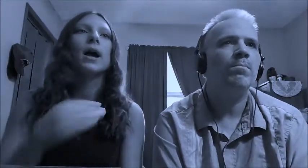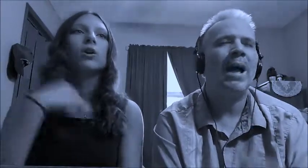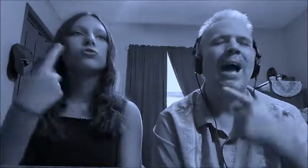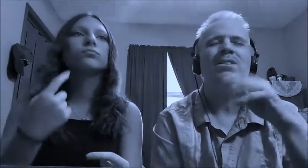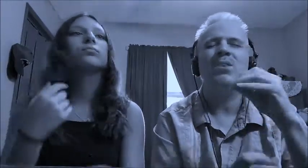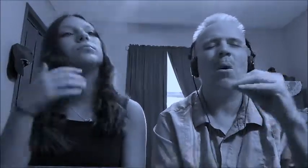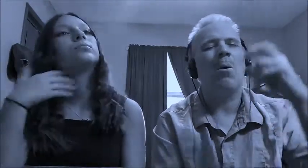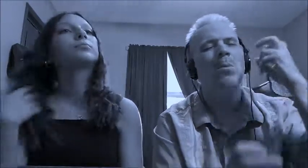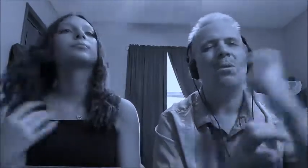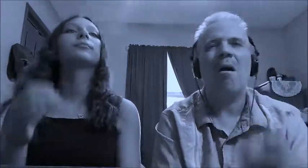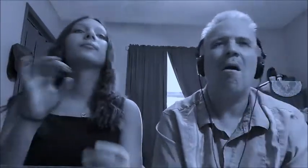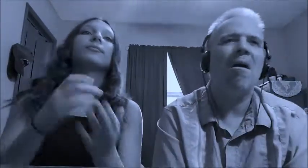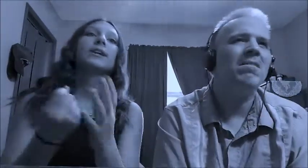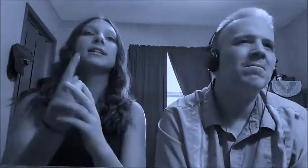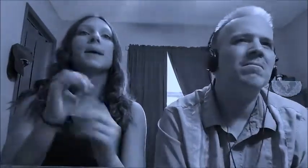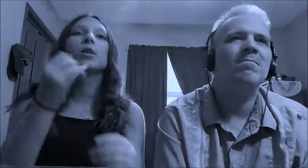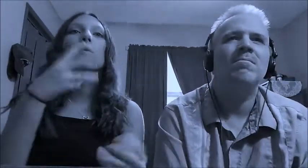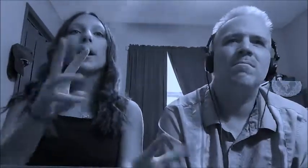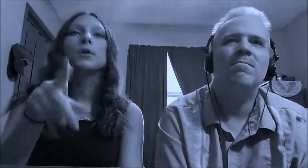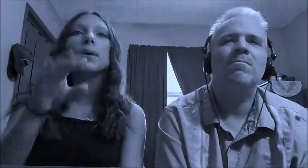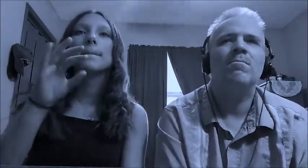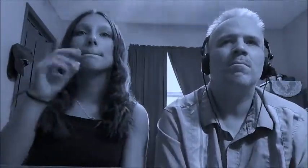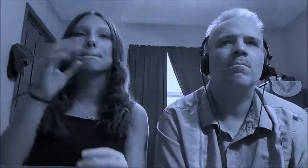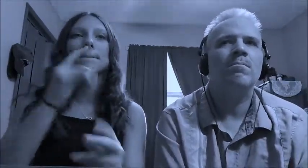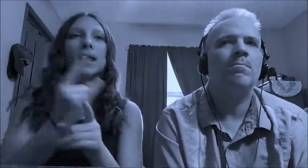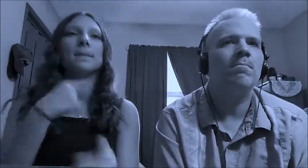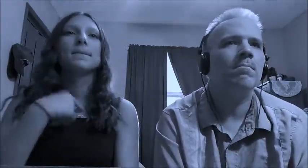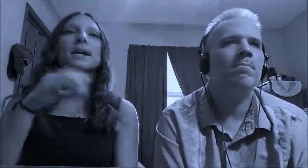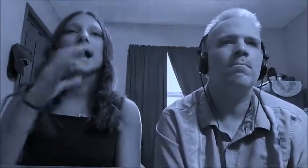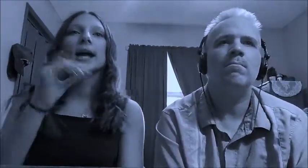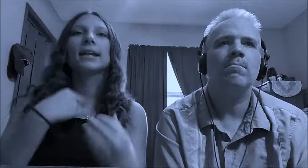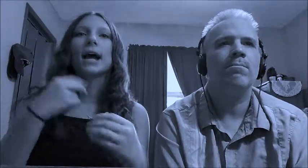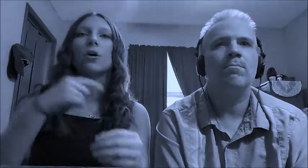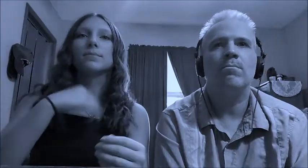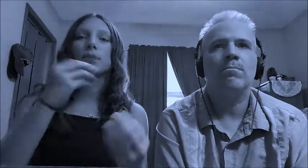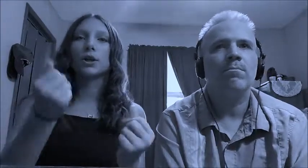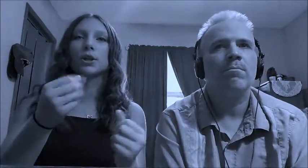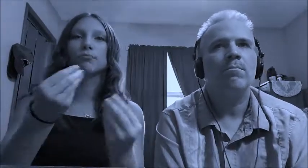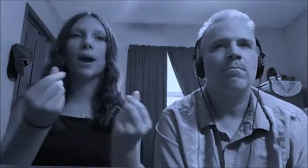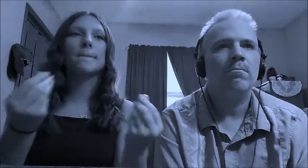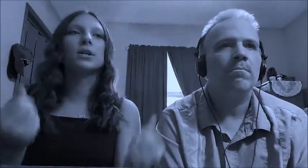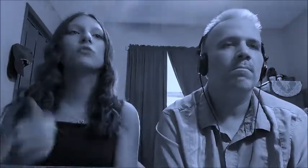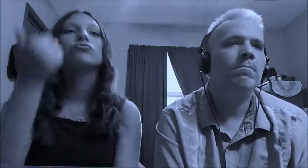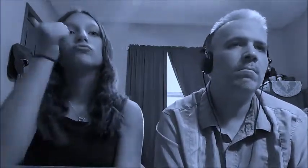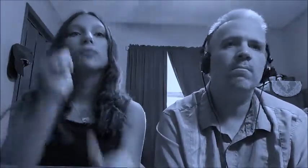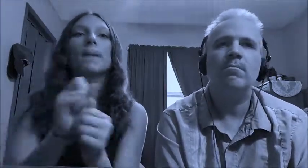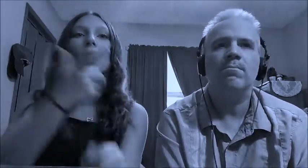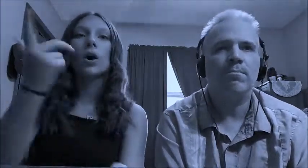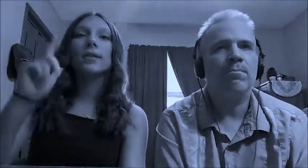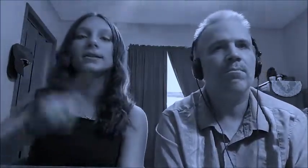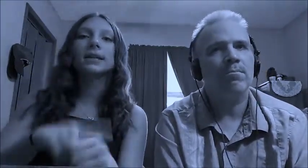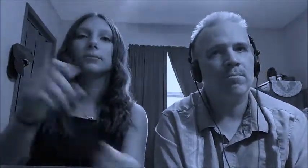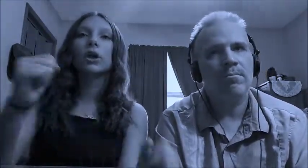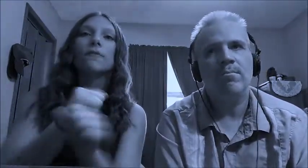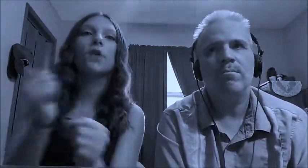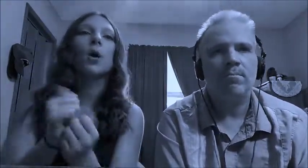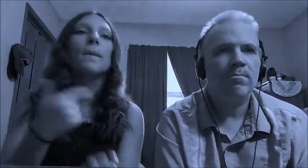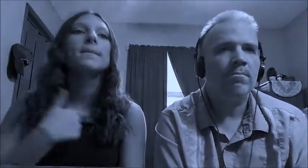I tried I so hard, in spite of the way you were mocking me Acting like I was part of your property Remembering all the times you fought